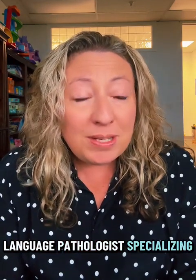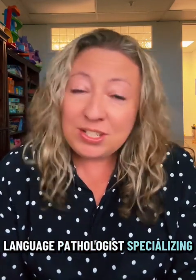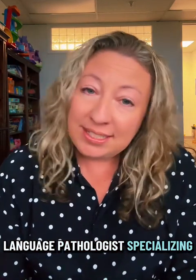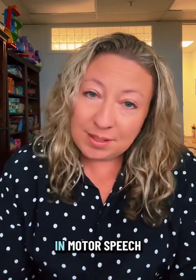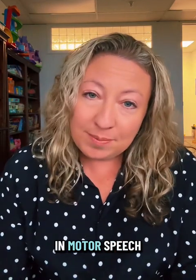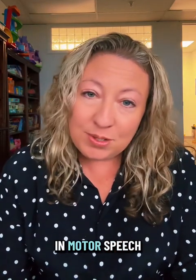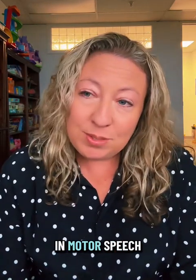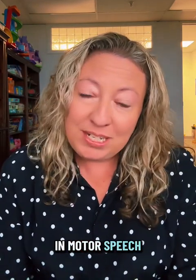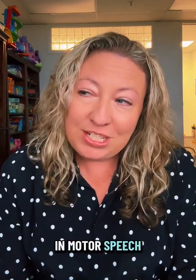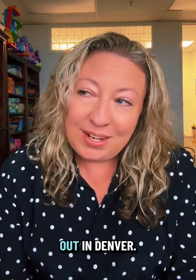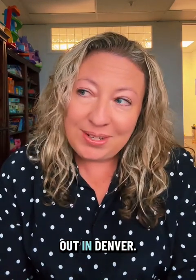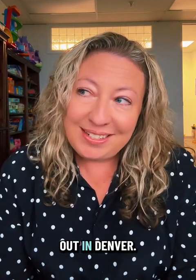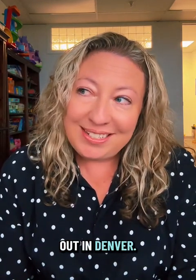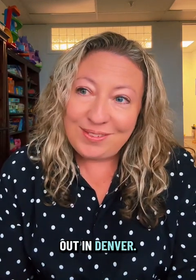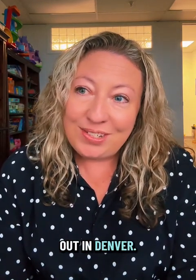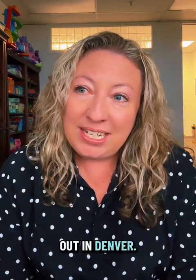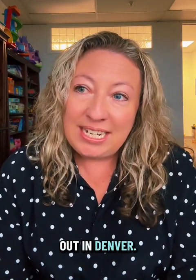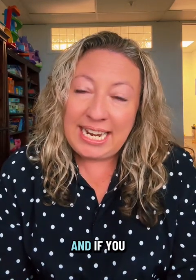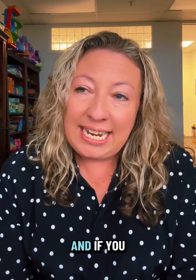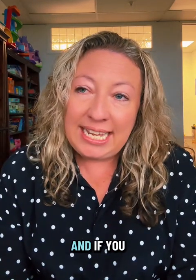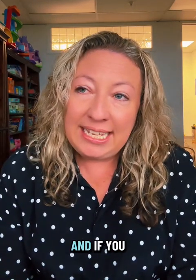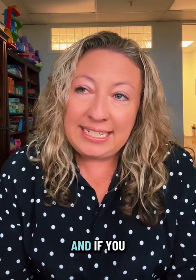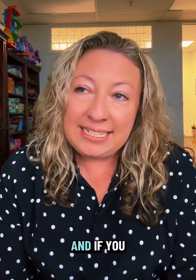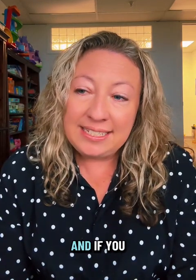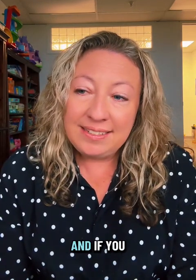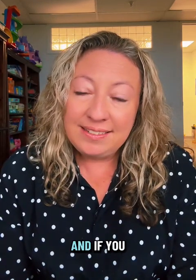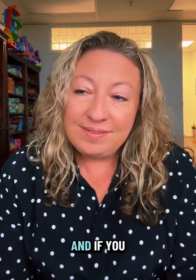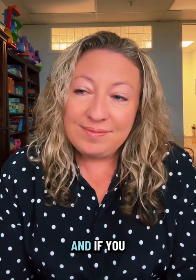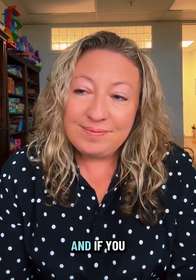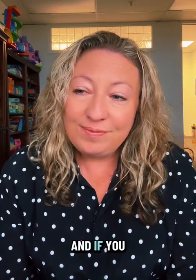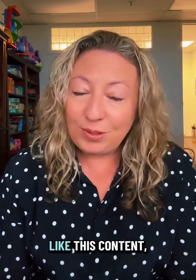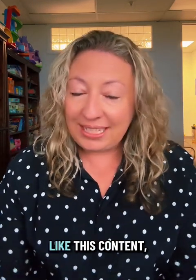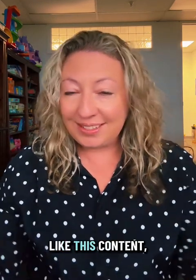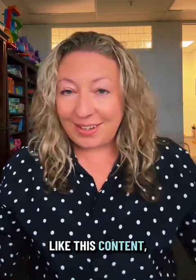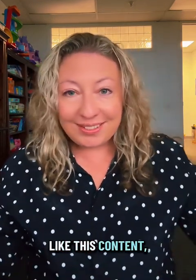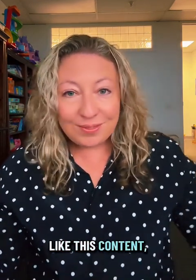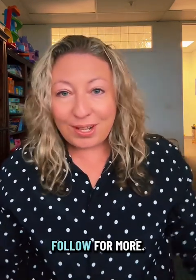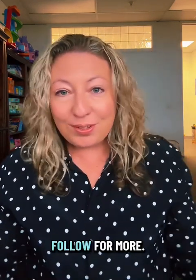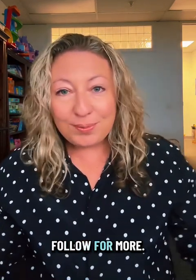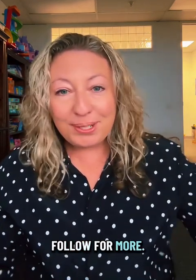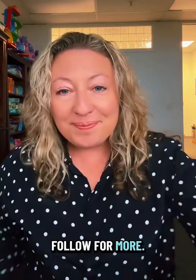specializing in motor speech out in Denver. And if you like this content, follow for more.